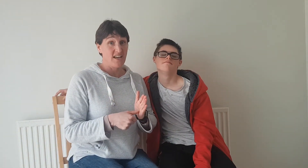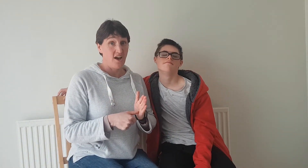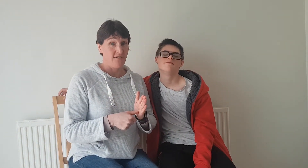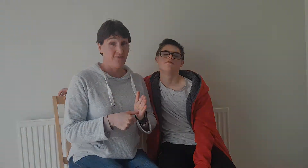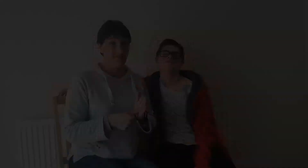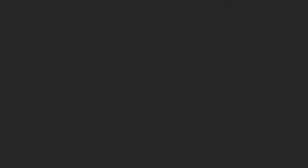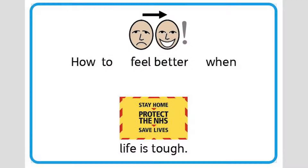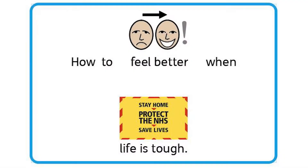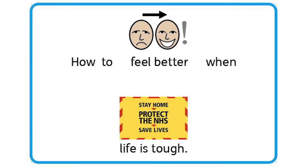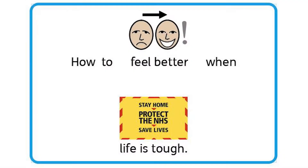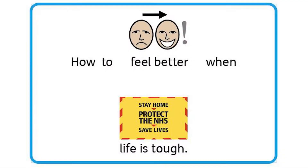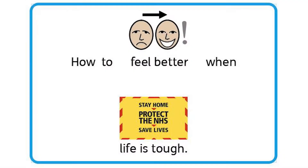tough.